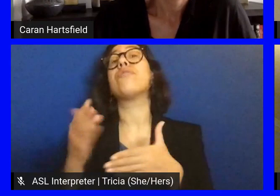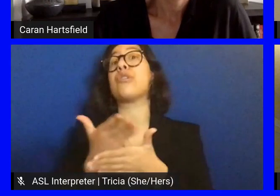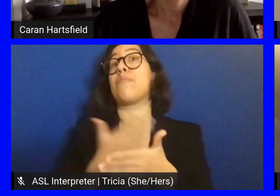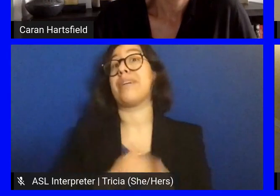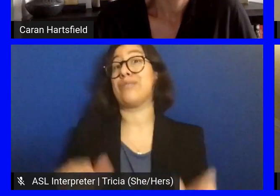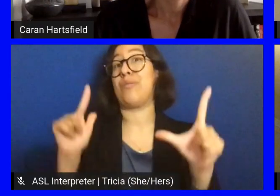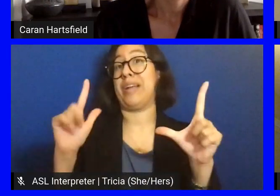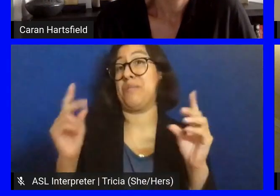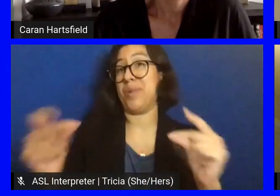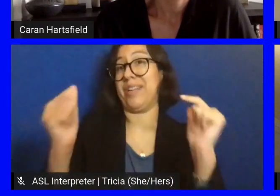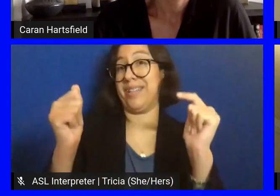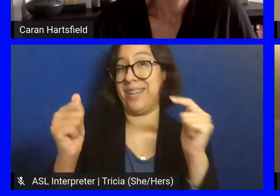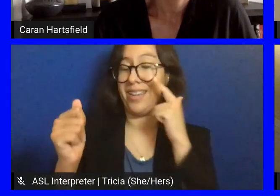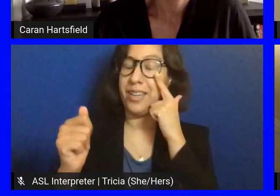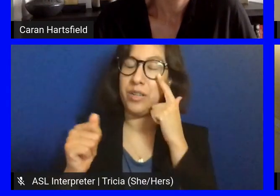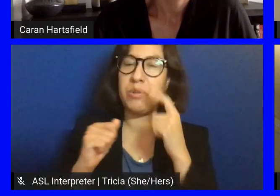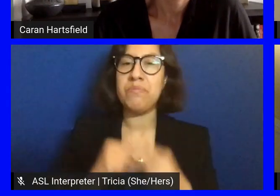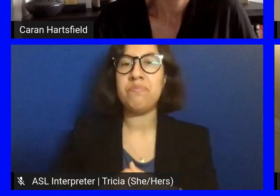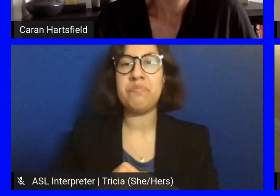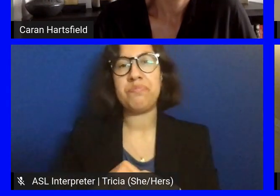very quickly.